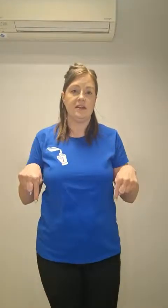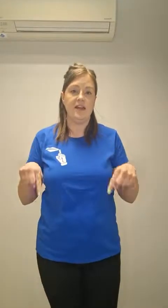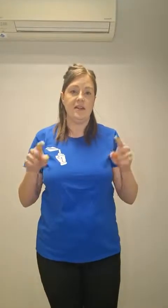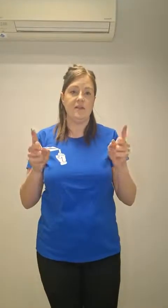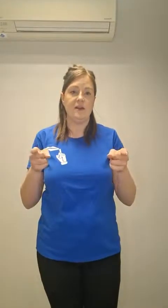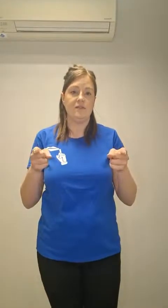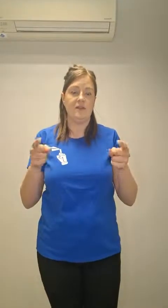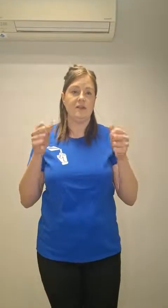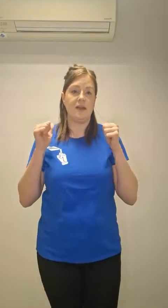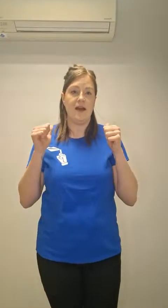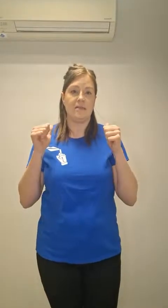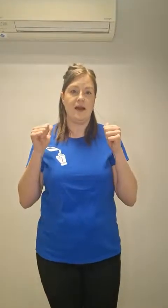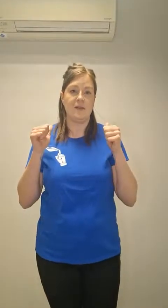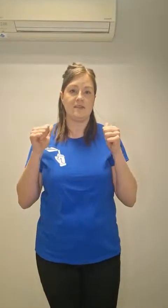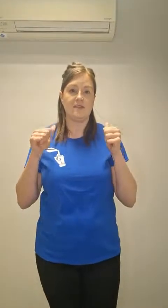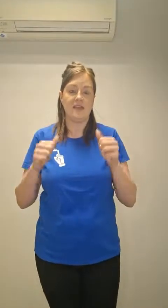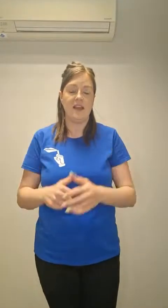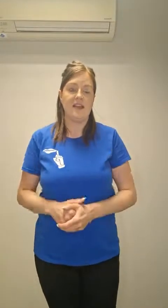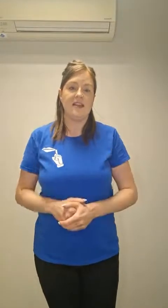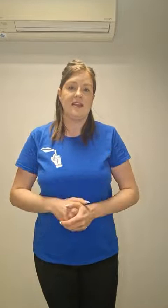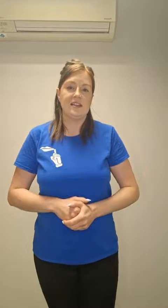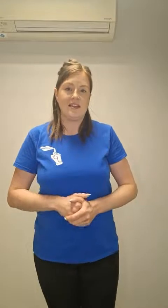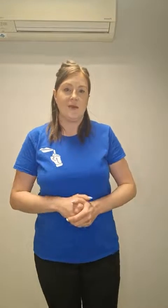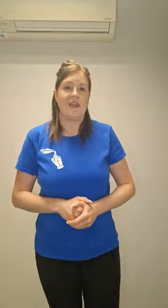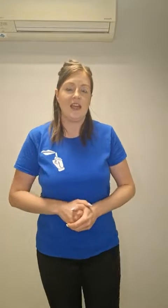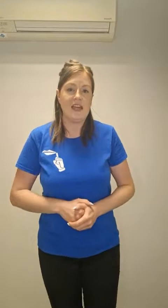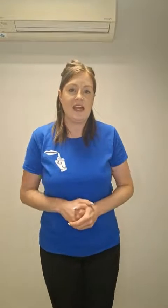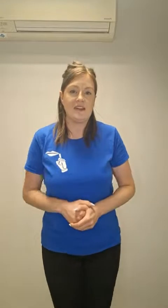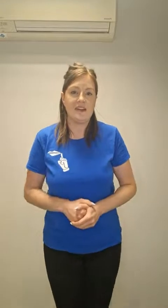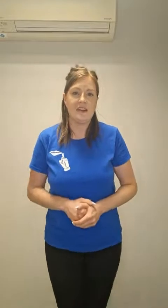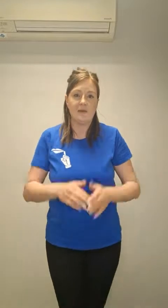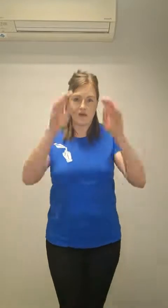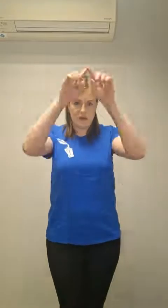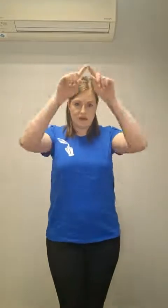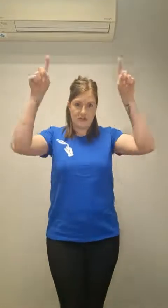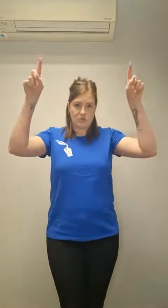down, forward and backwards. So they can, imagine your